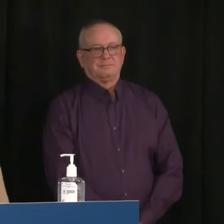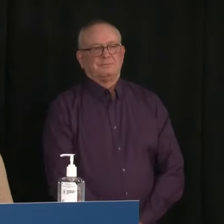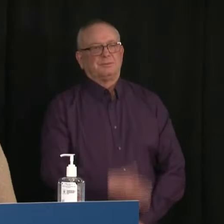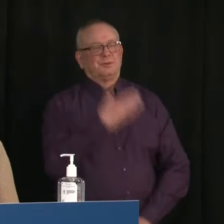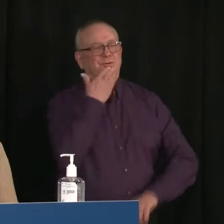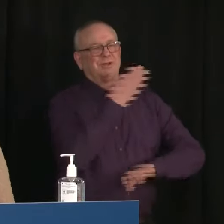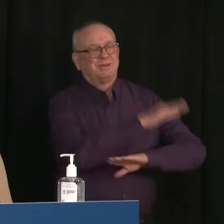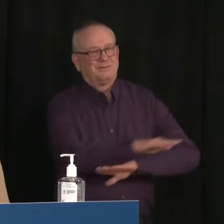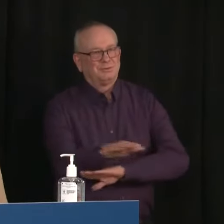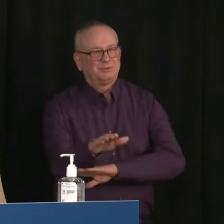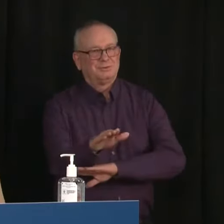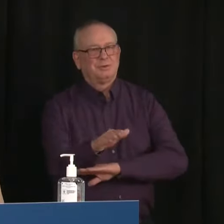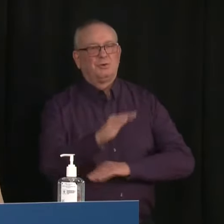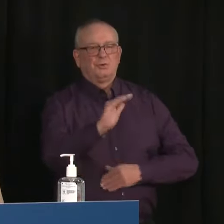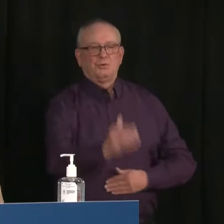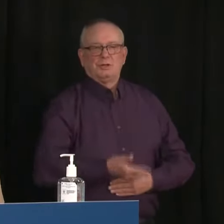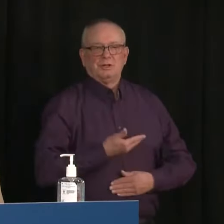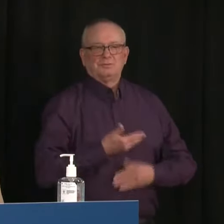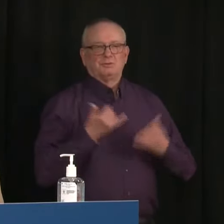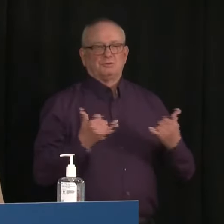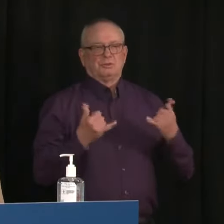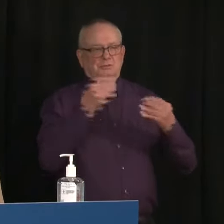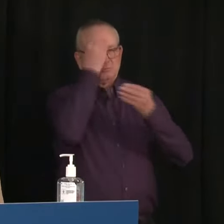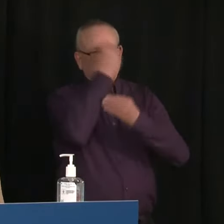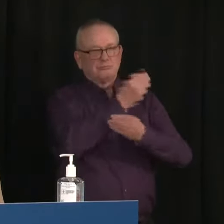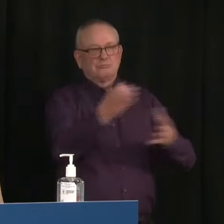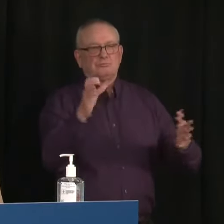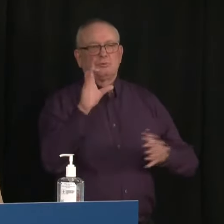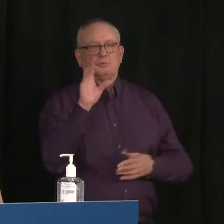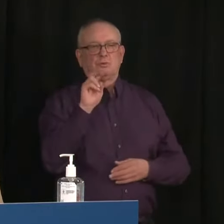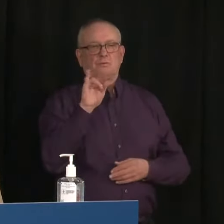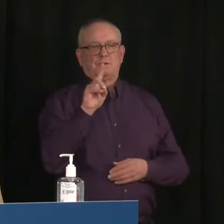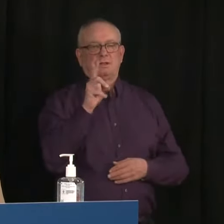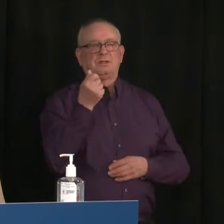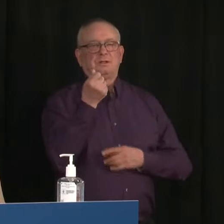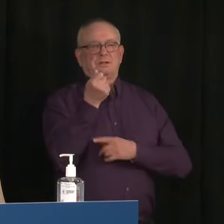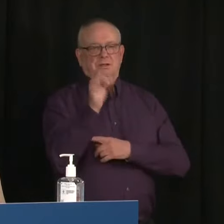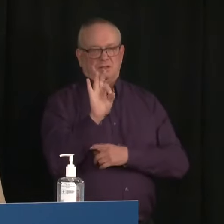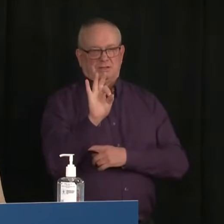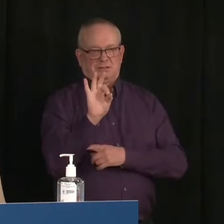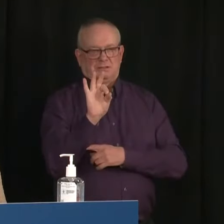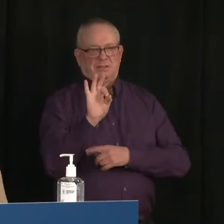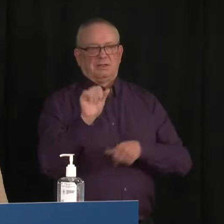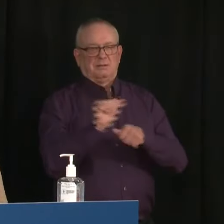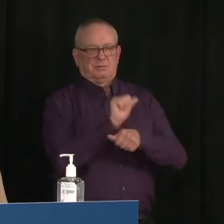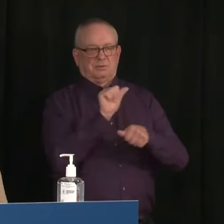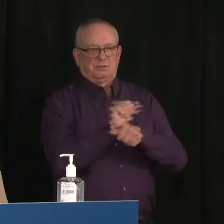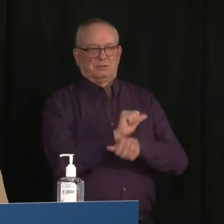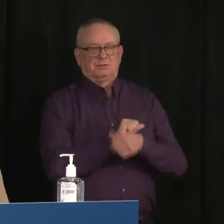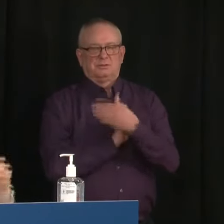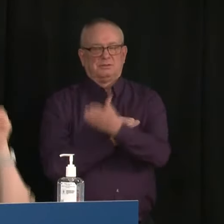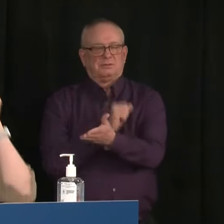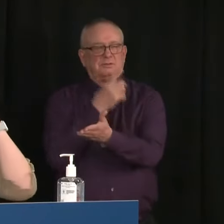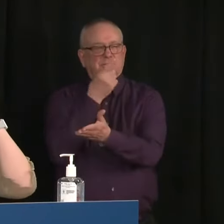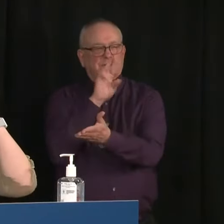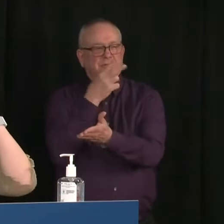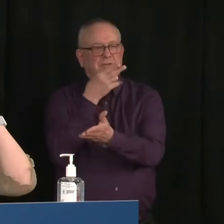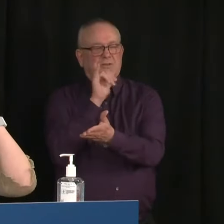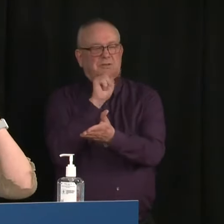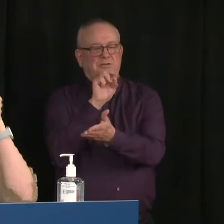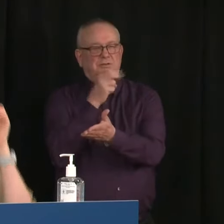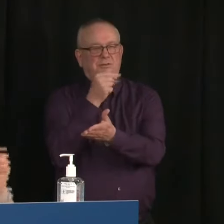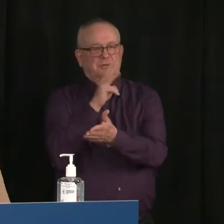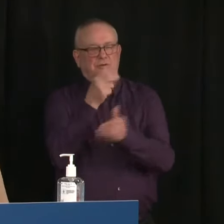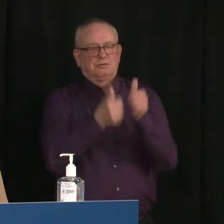Good afternoon, everyone. Welcome to today's update on COVID-19 in Alberta. With us, as always, is Dr. Deena Hinshaw, Chief Medical Officer of Health